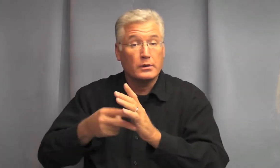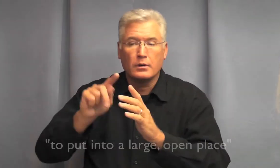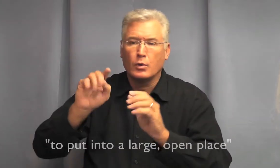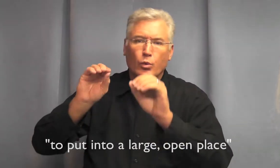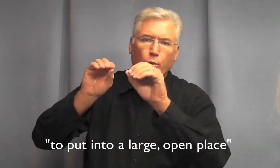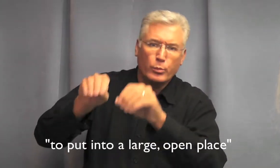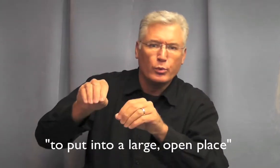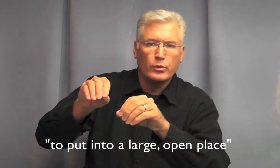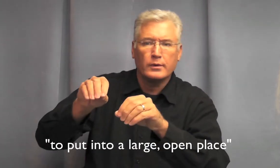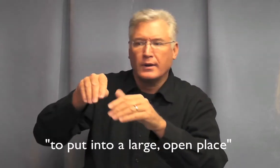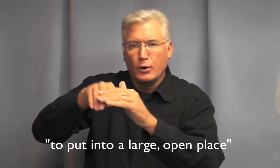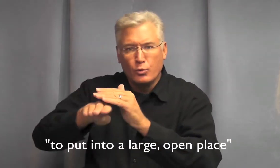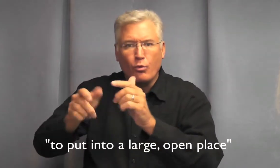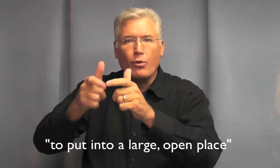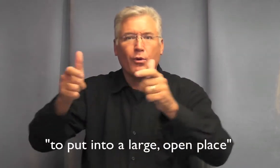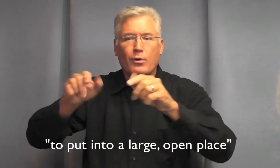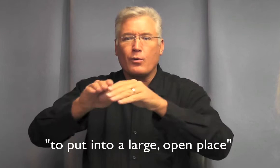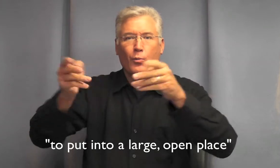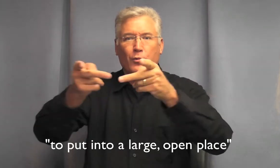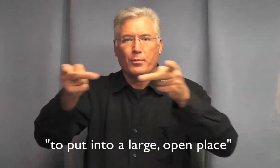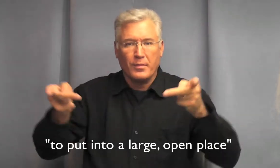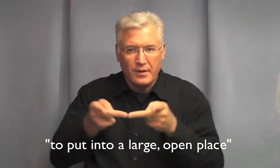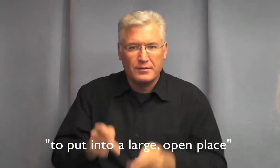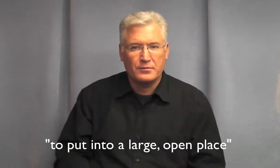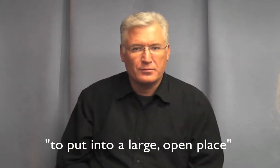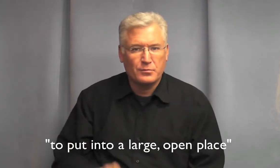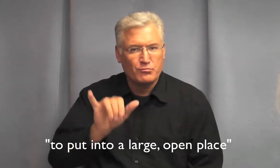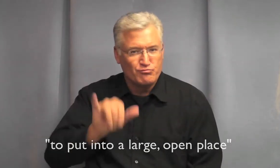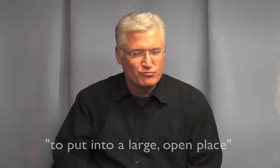root word means to put into a large open place.